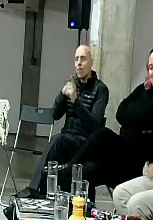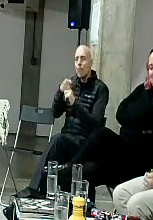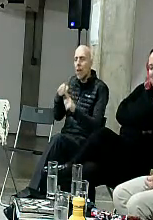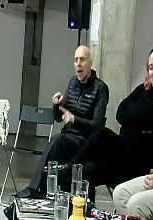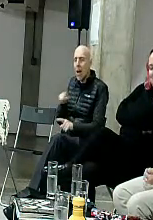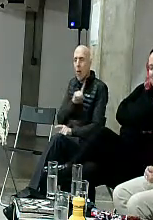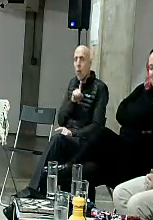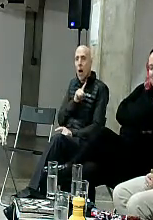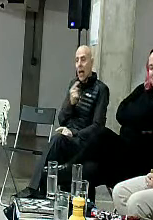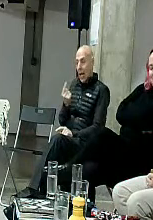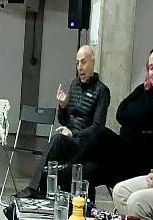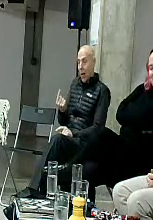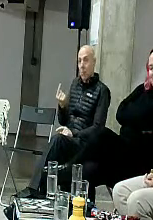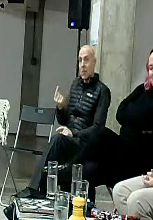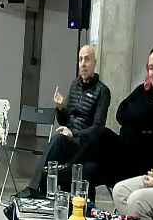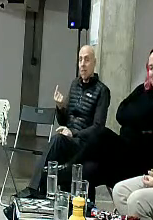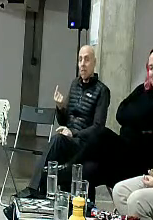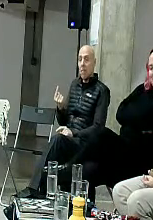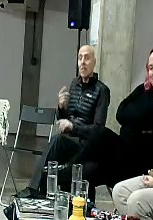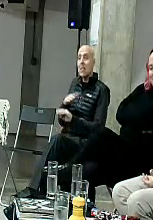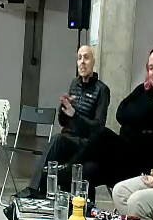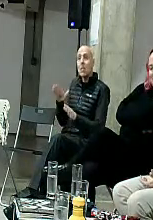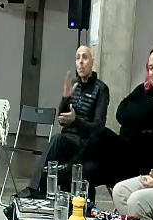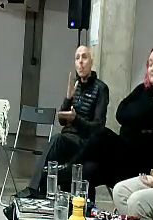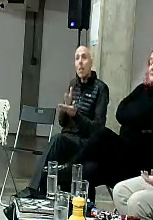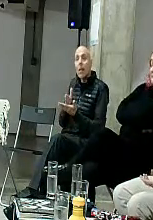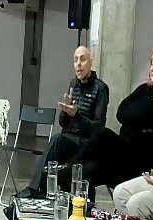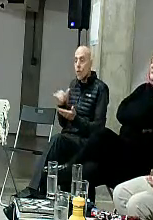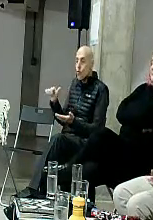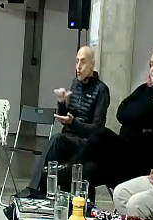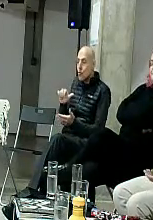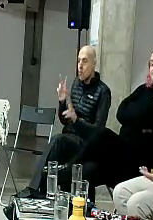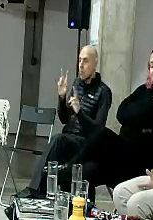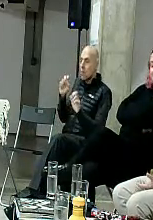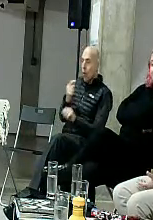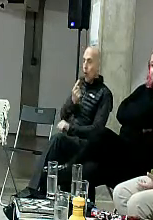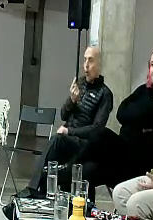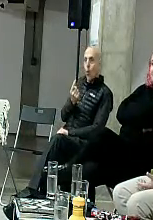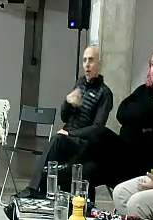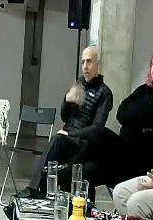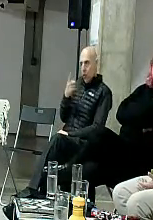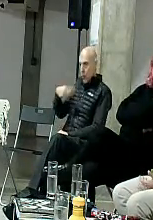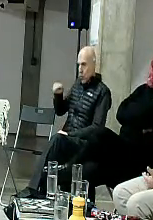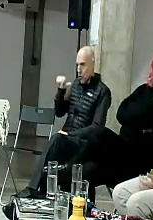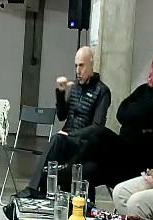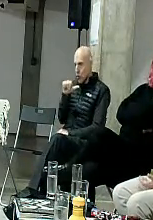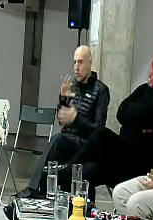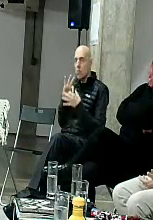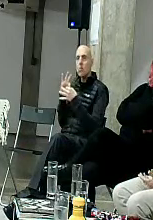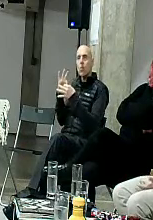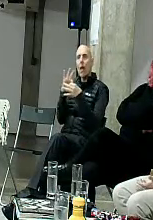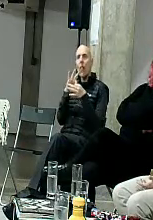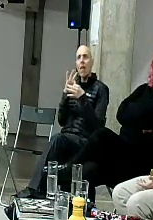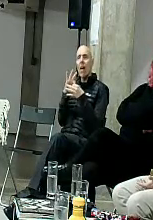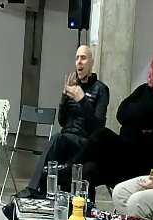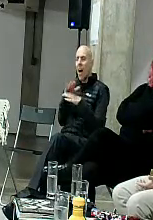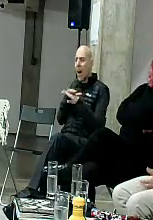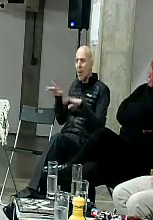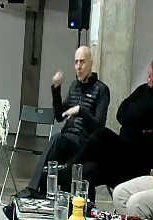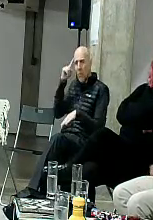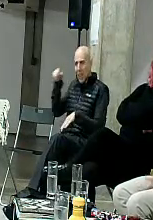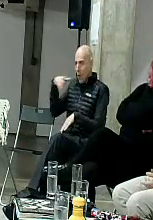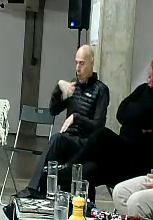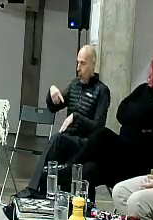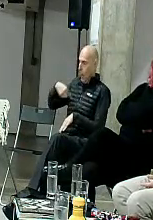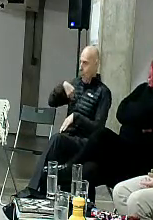because he didn't believe that you should be on your own. He felt that we should be together, and I didn't think he'd want me